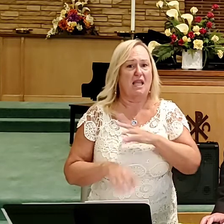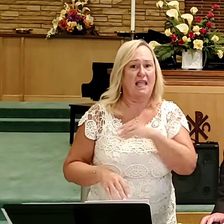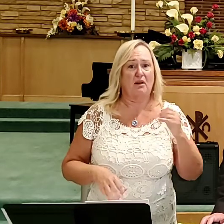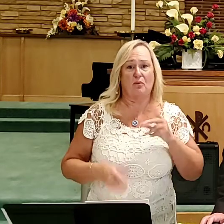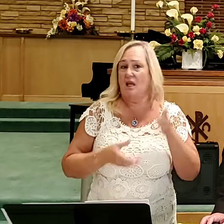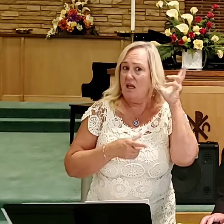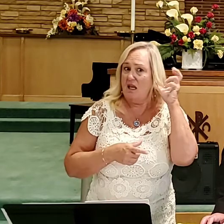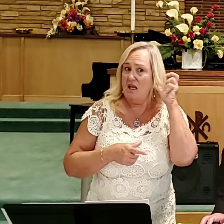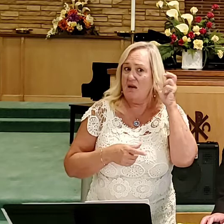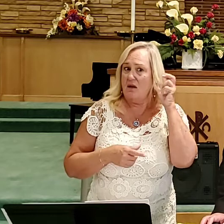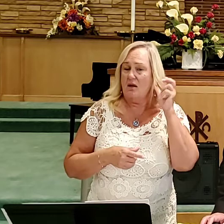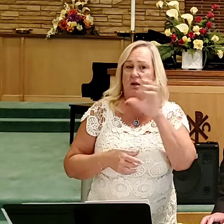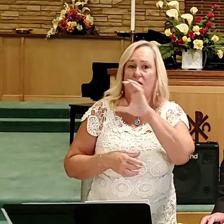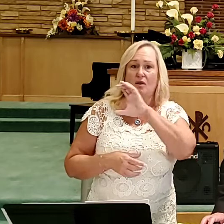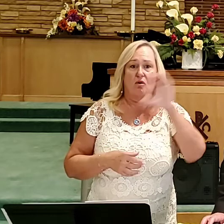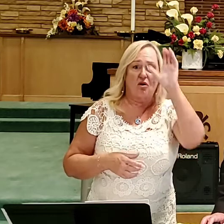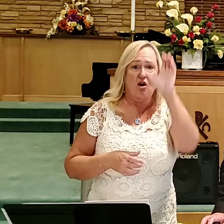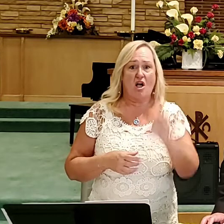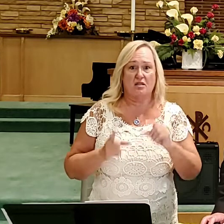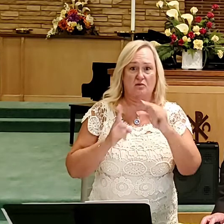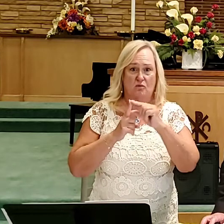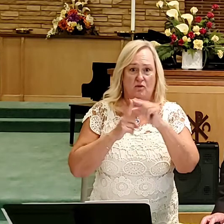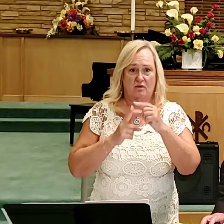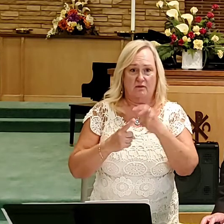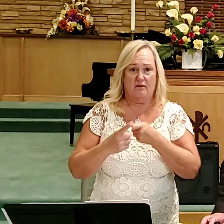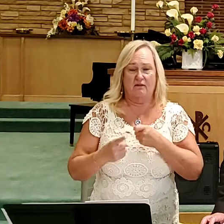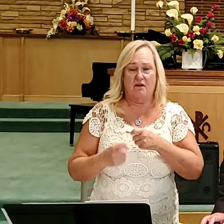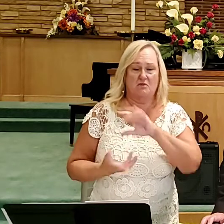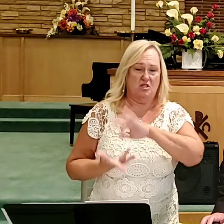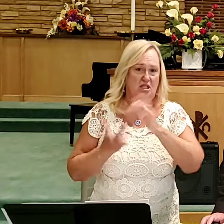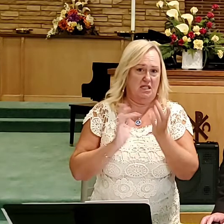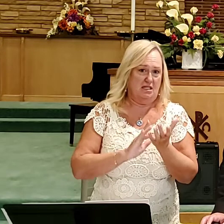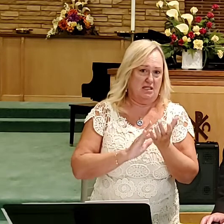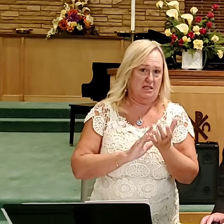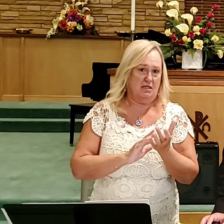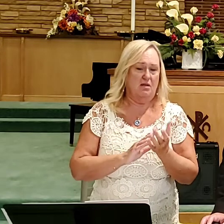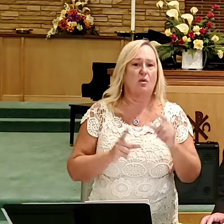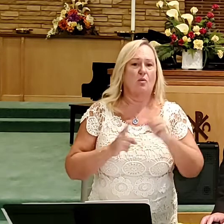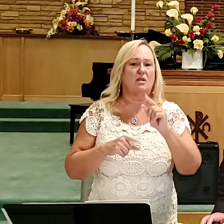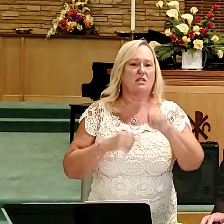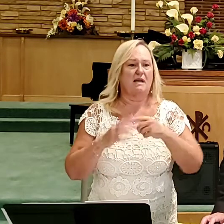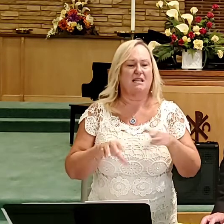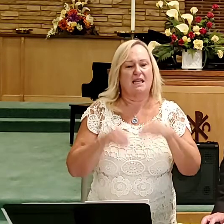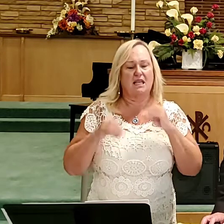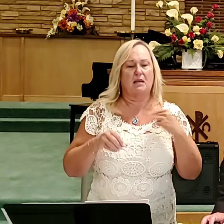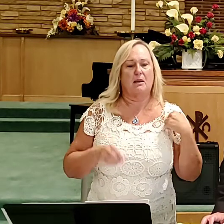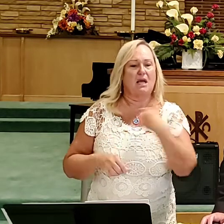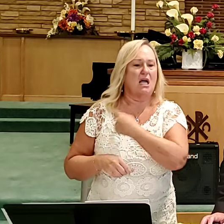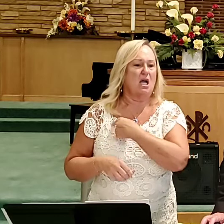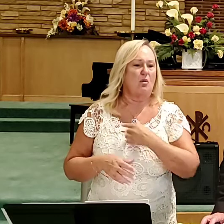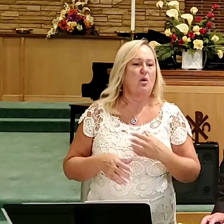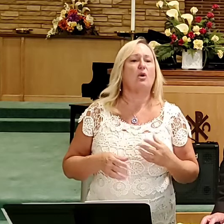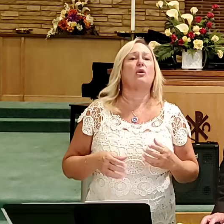hear cross words from Jesus, words about taking up our